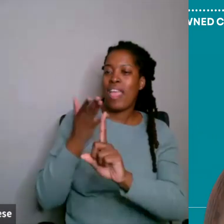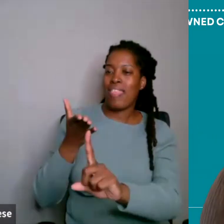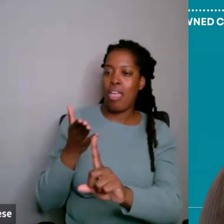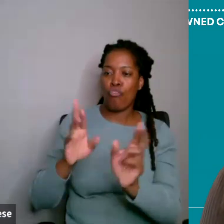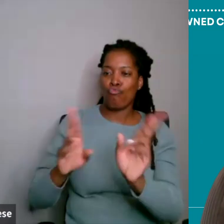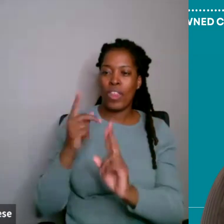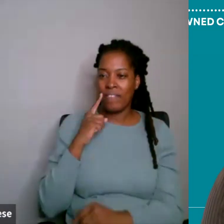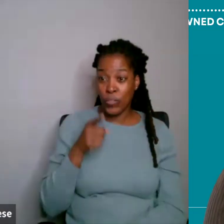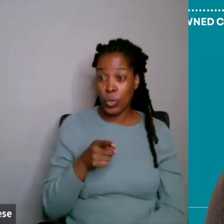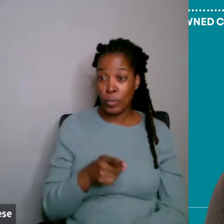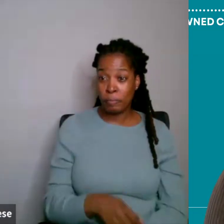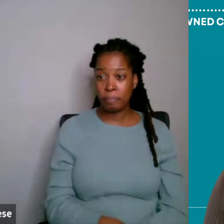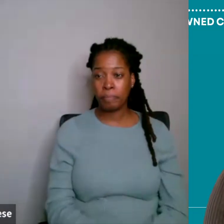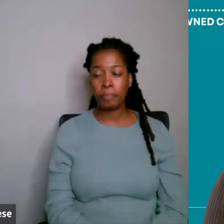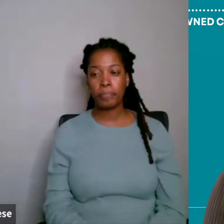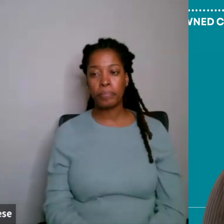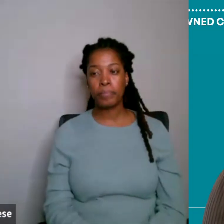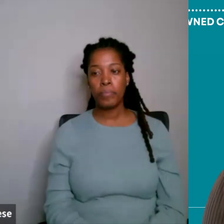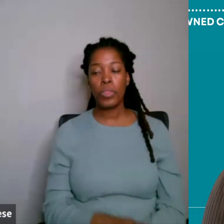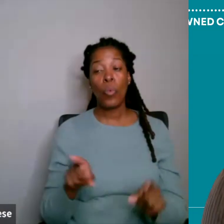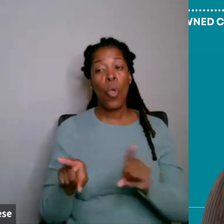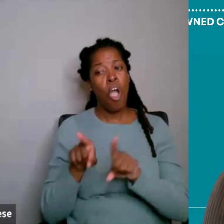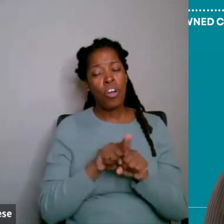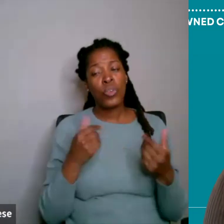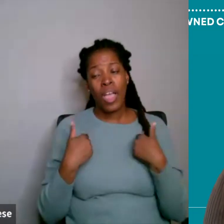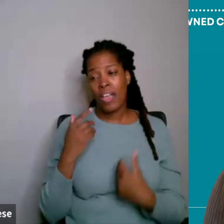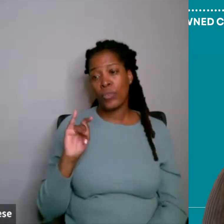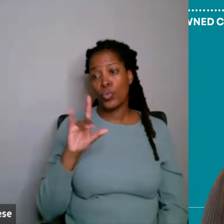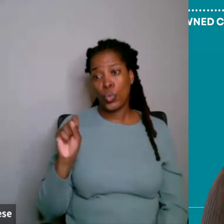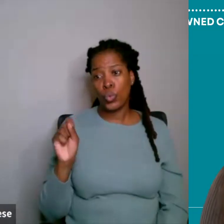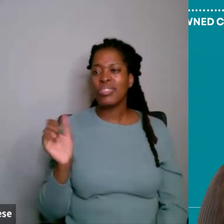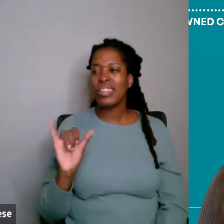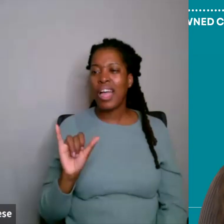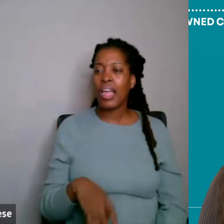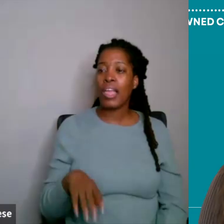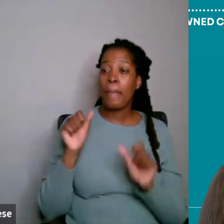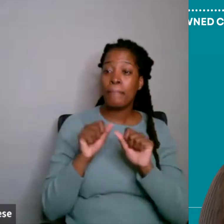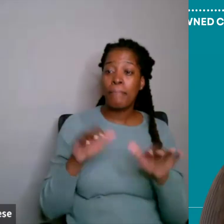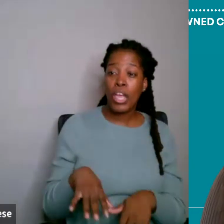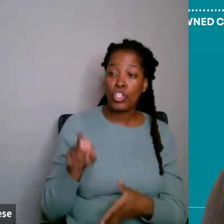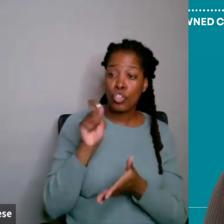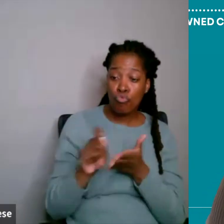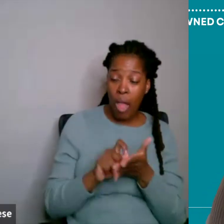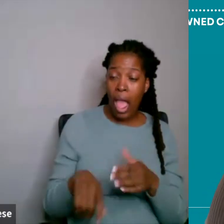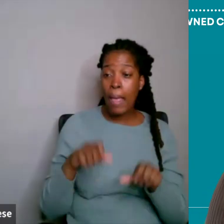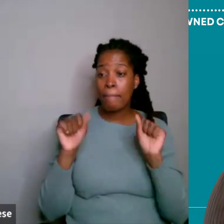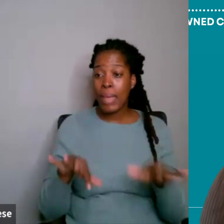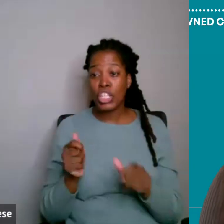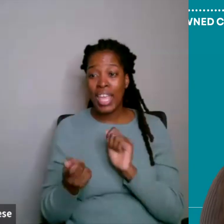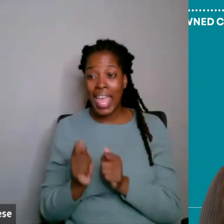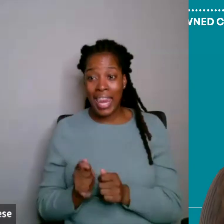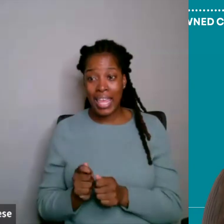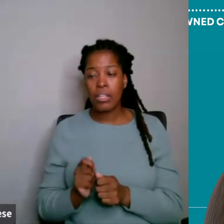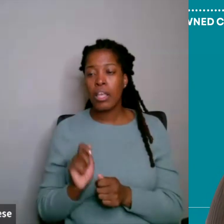you. There's also tools like Magic Write and Magic Edit, which allow you to come up